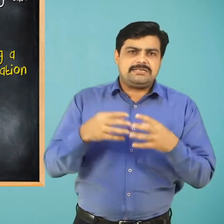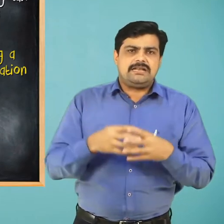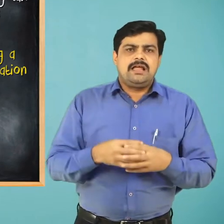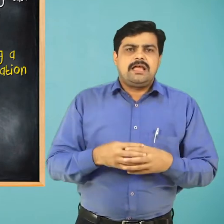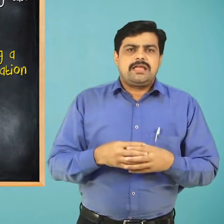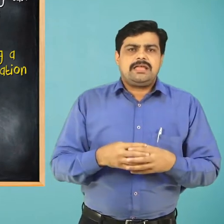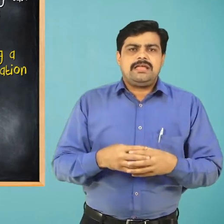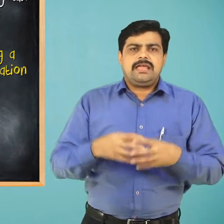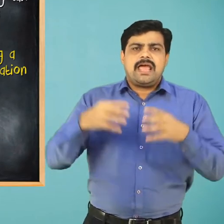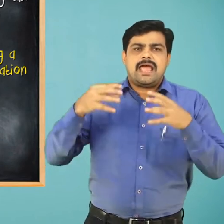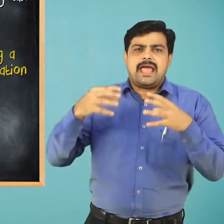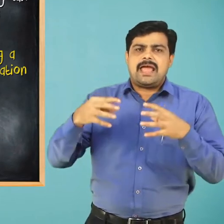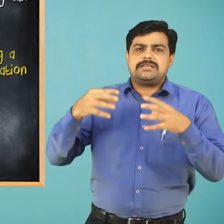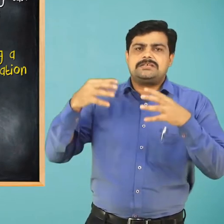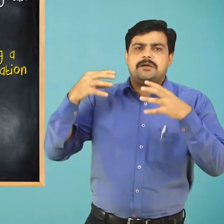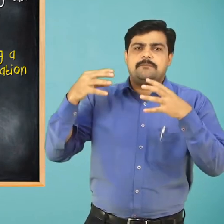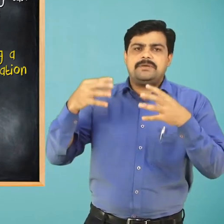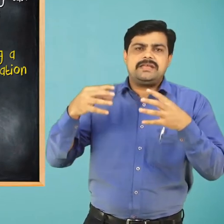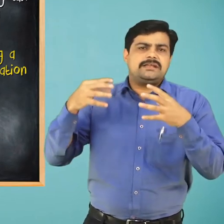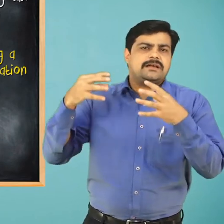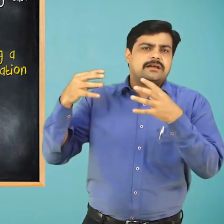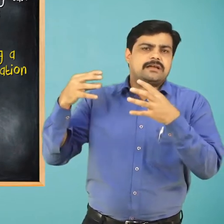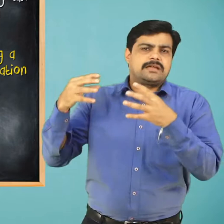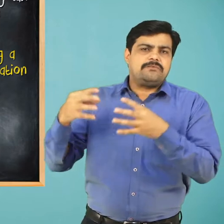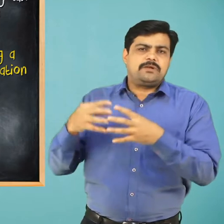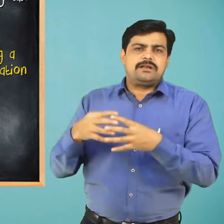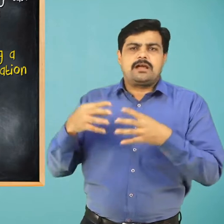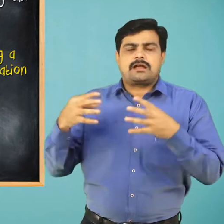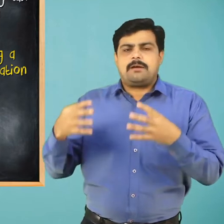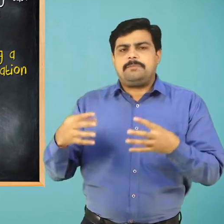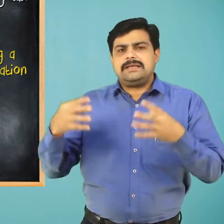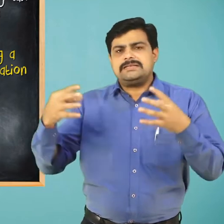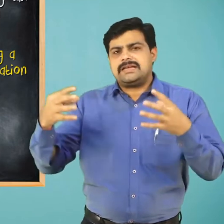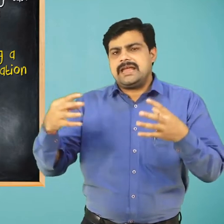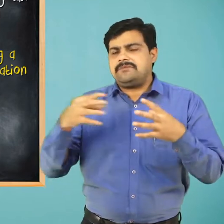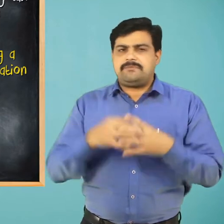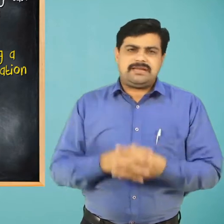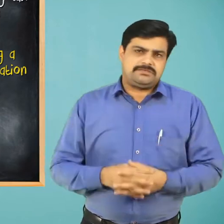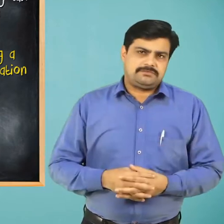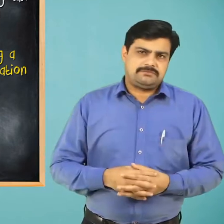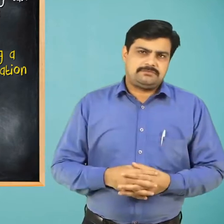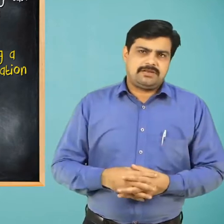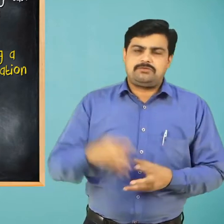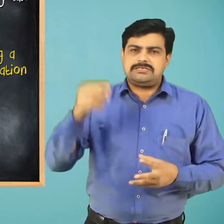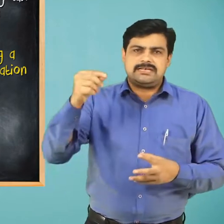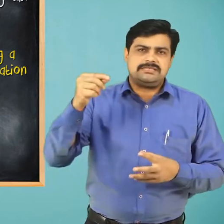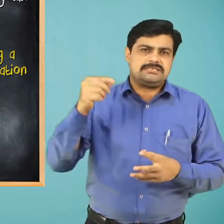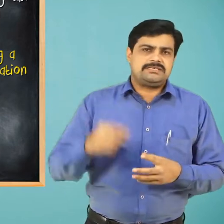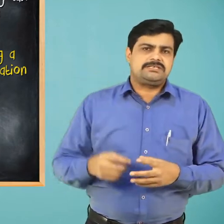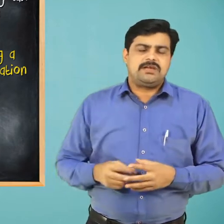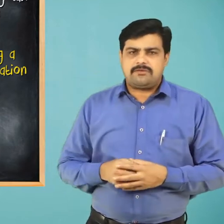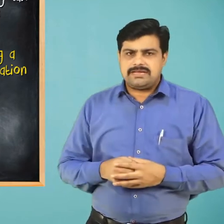until he had been given complete information. Now this sentence is right.